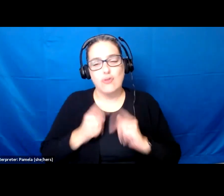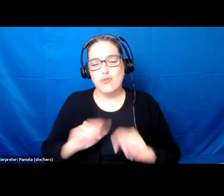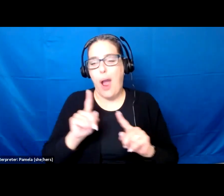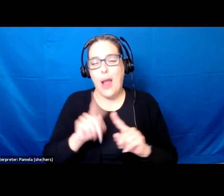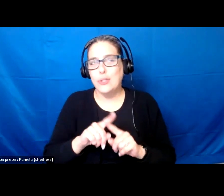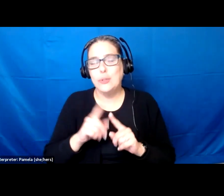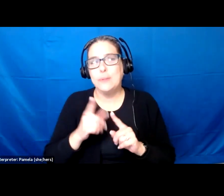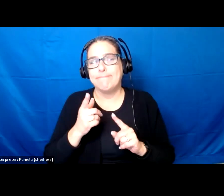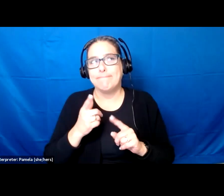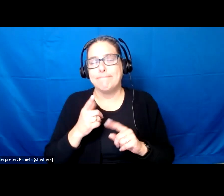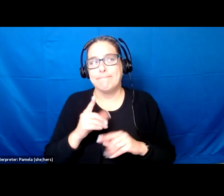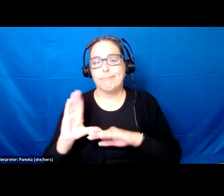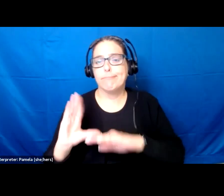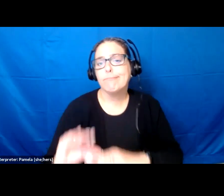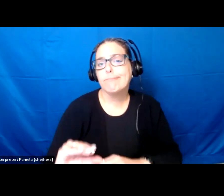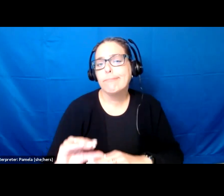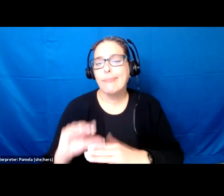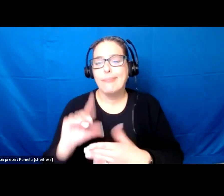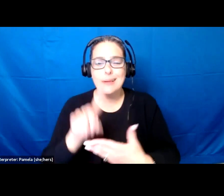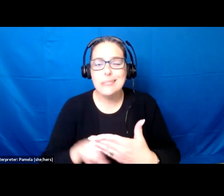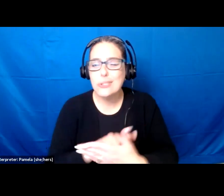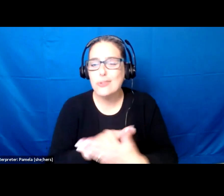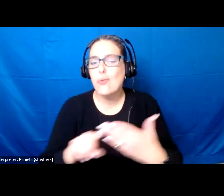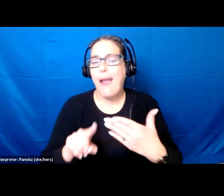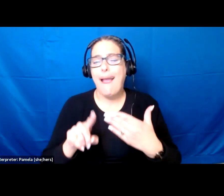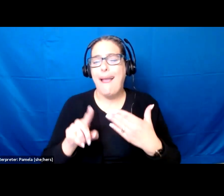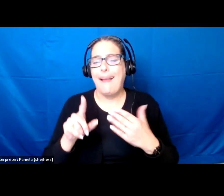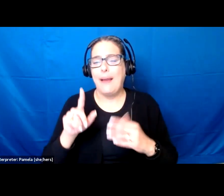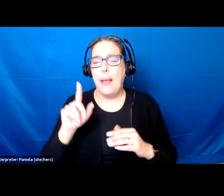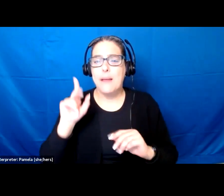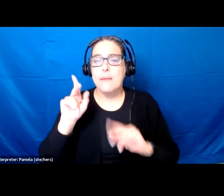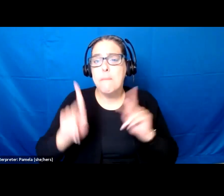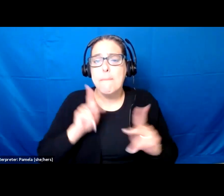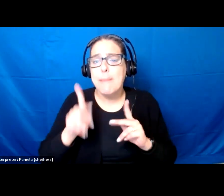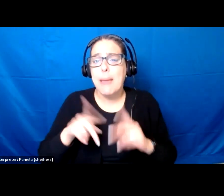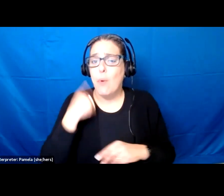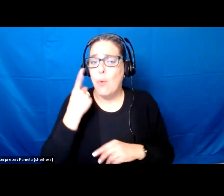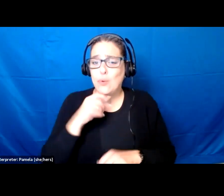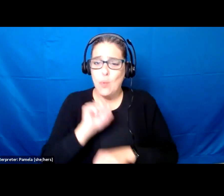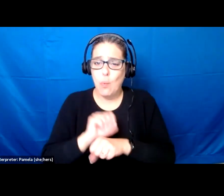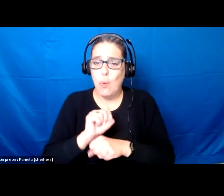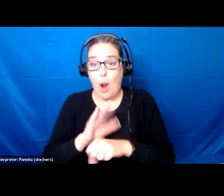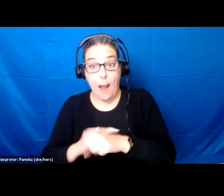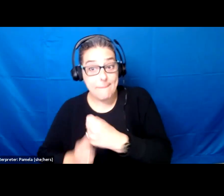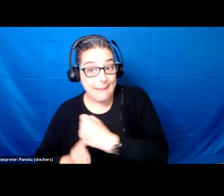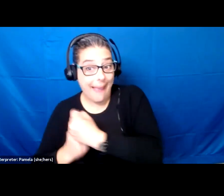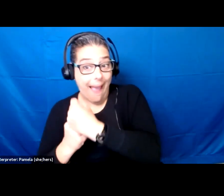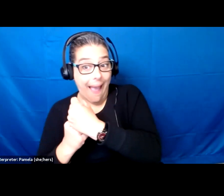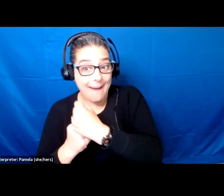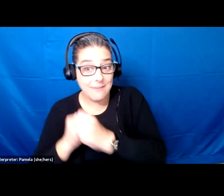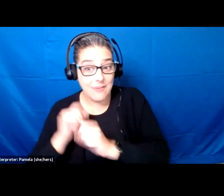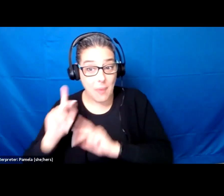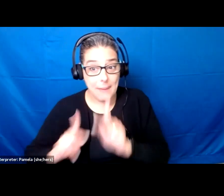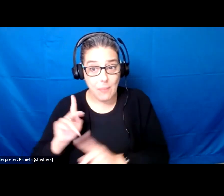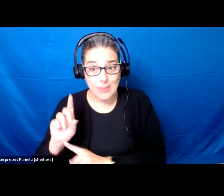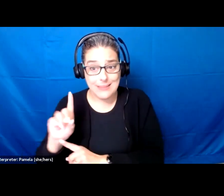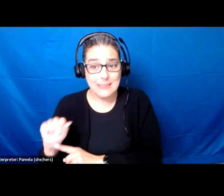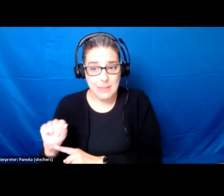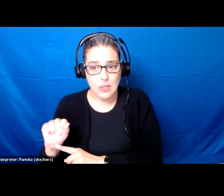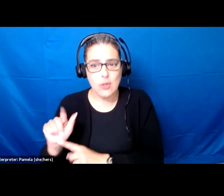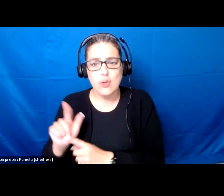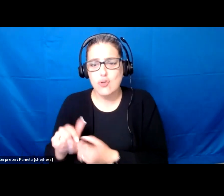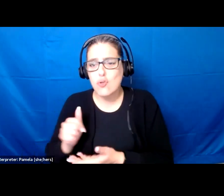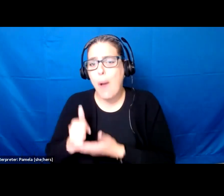many individuals in Nebraska working on behalf of people with disabilities in order to support them in